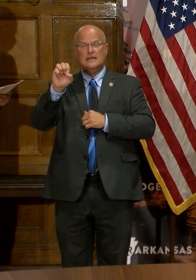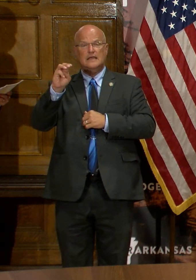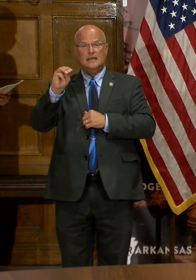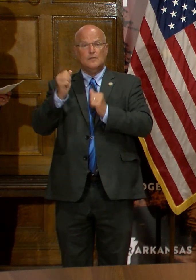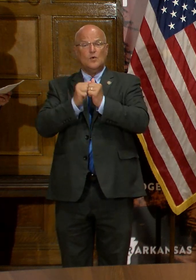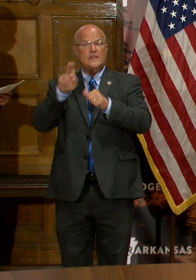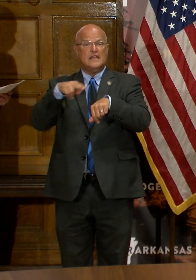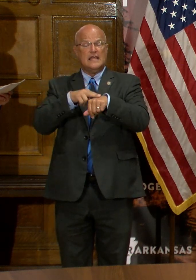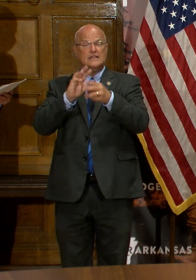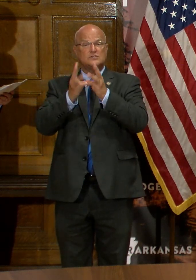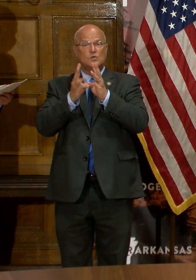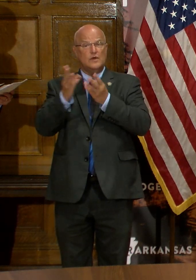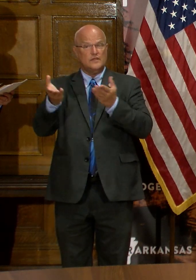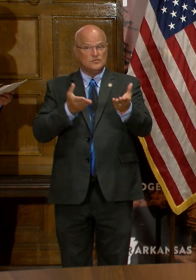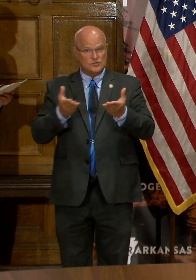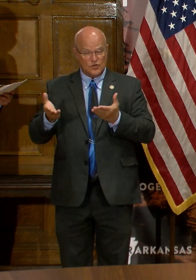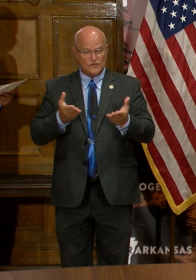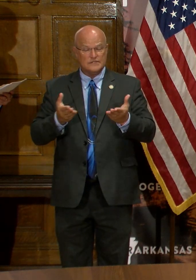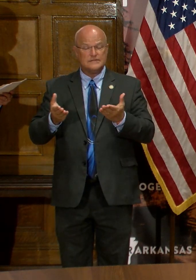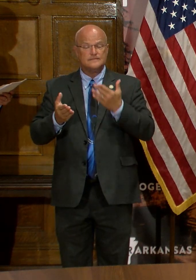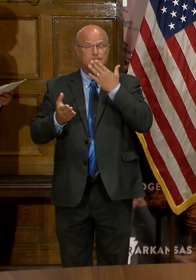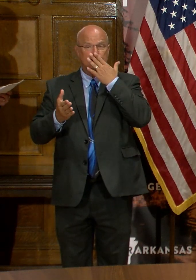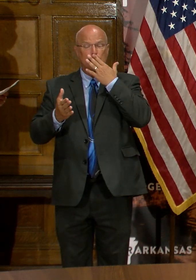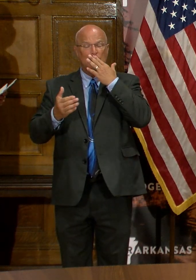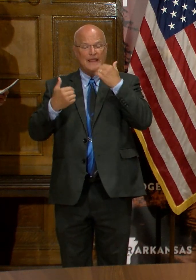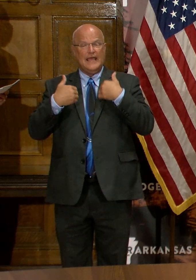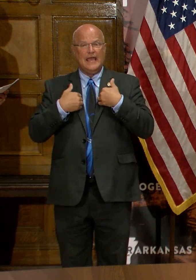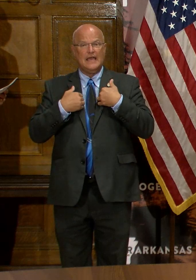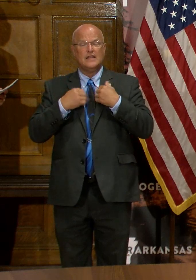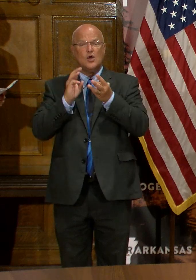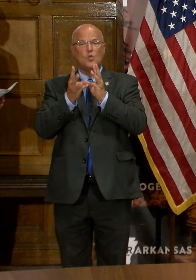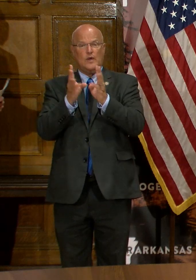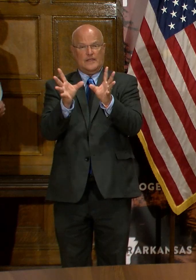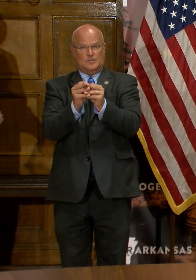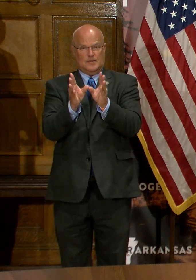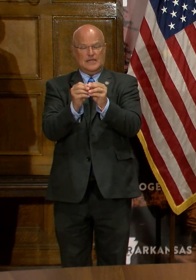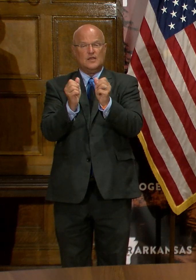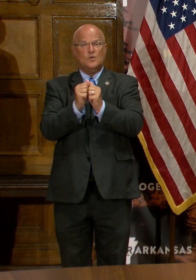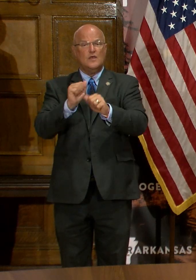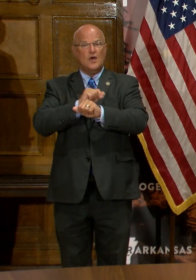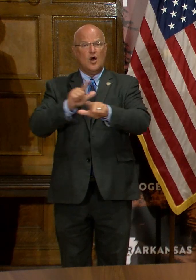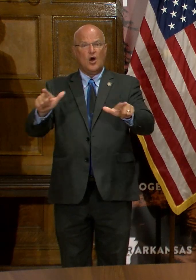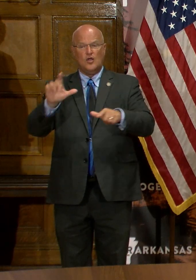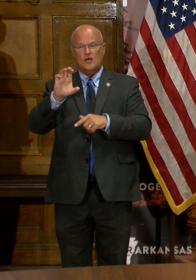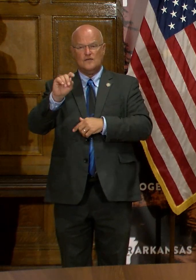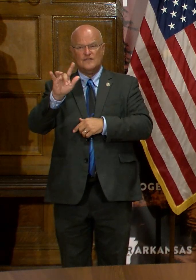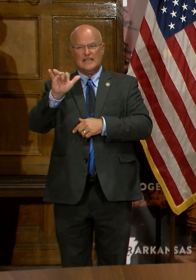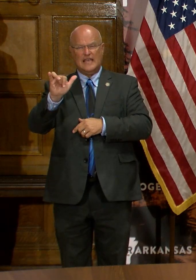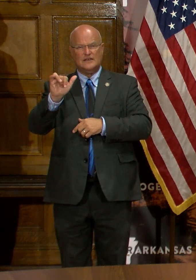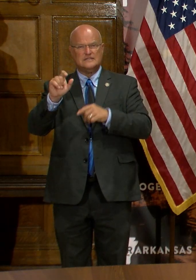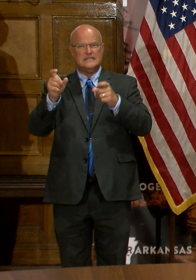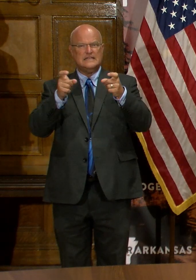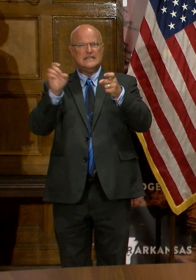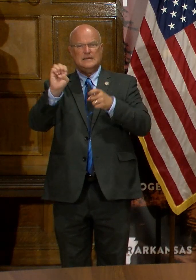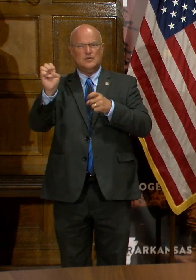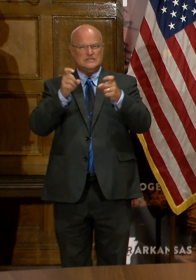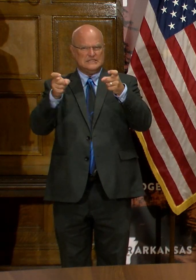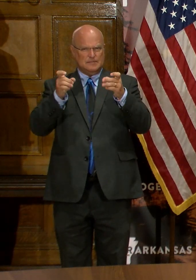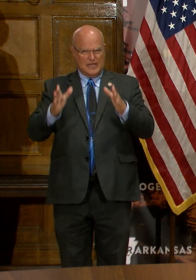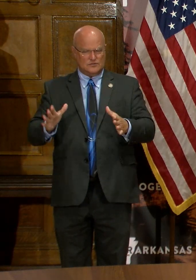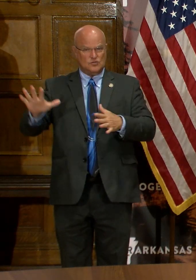Service and Dennis Kavanaugh with them, held a weather briefing with all of our county emergency managers around the